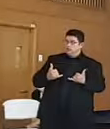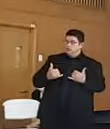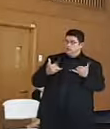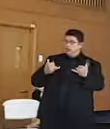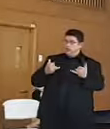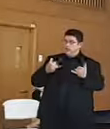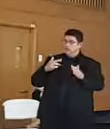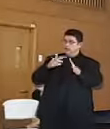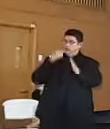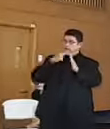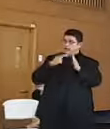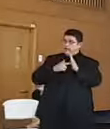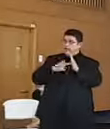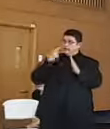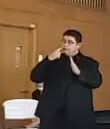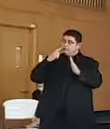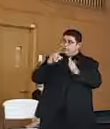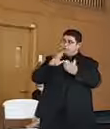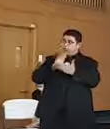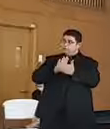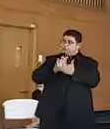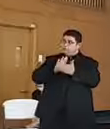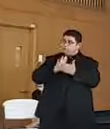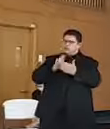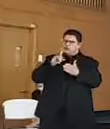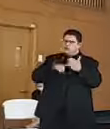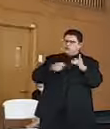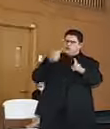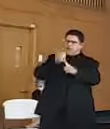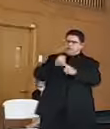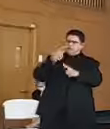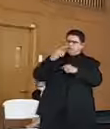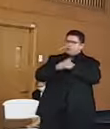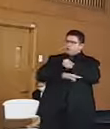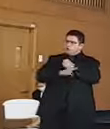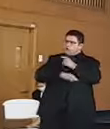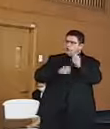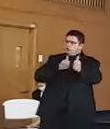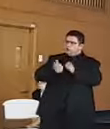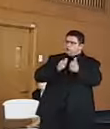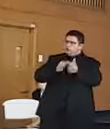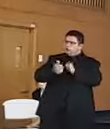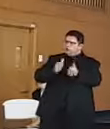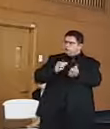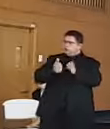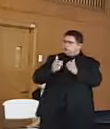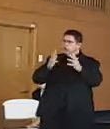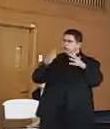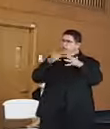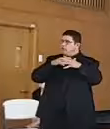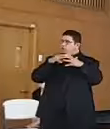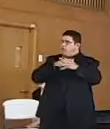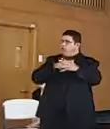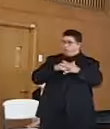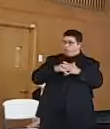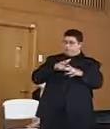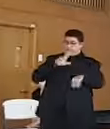for summer sports? What's the impact for fall sports with regards to school? Because football would normally be